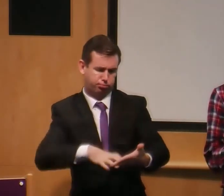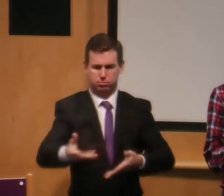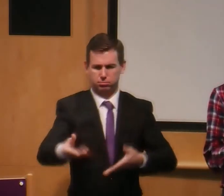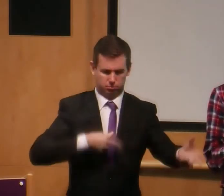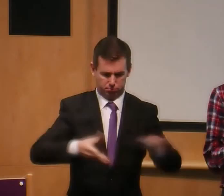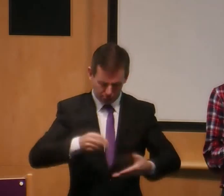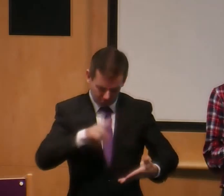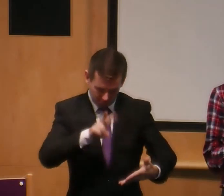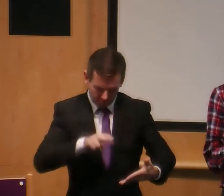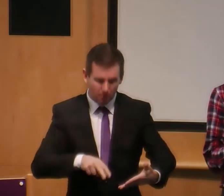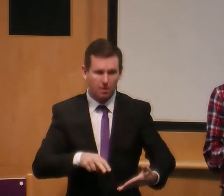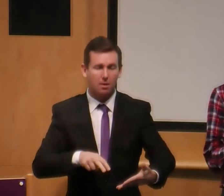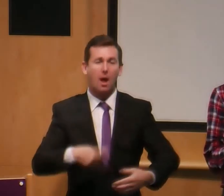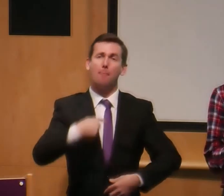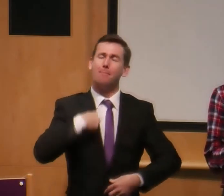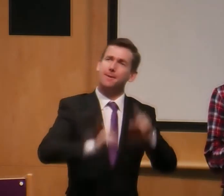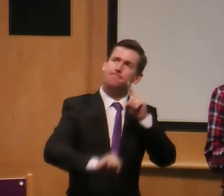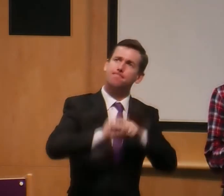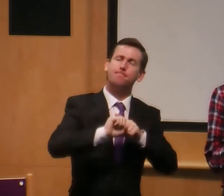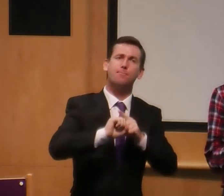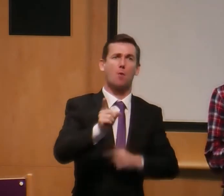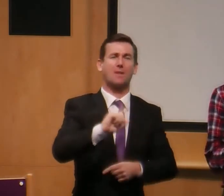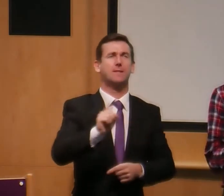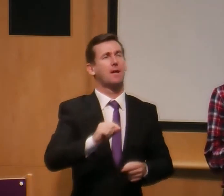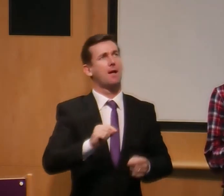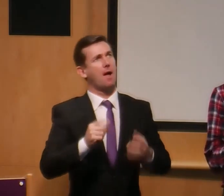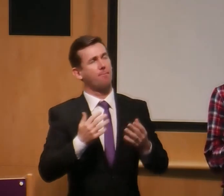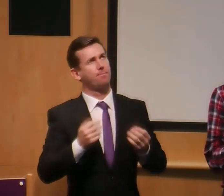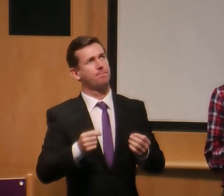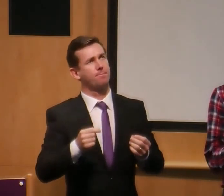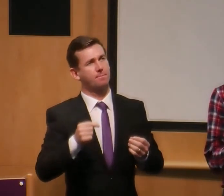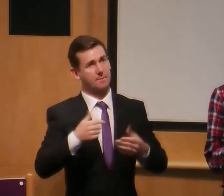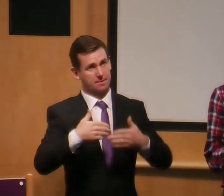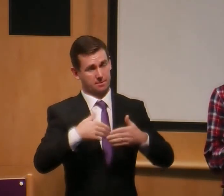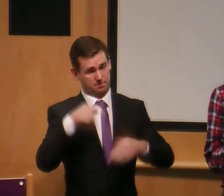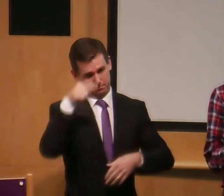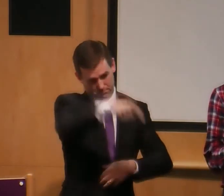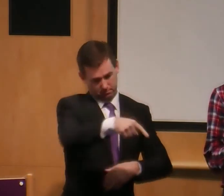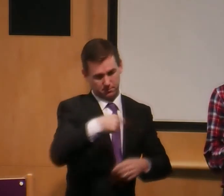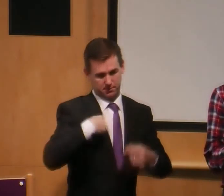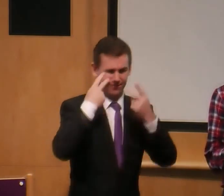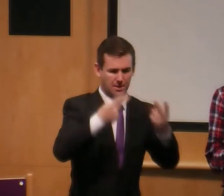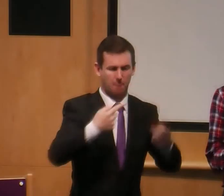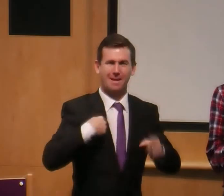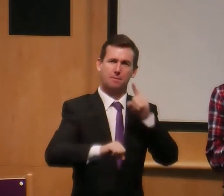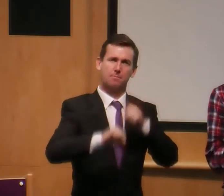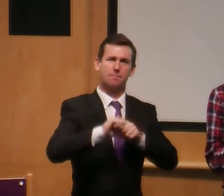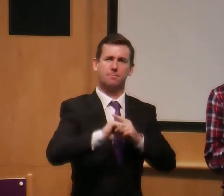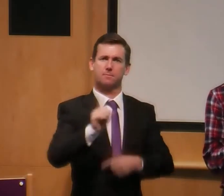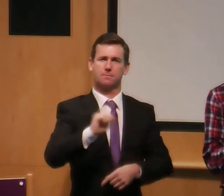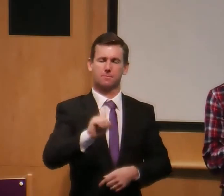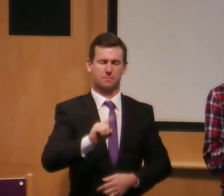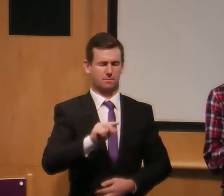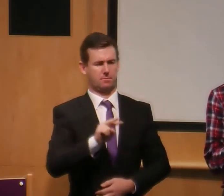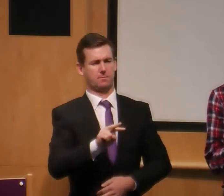The things that really struck me, I suppose, on the day were the identification of the need for the project was